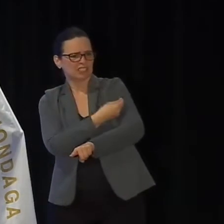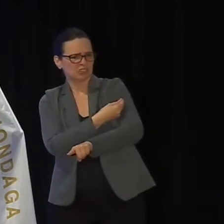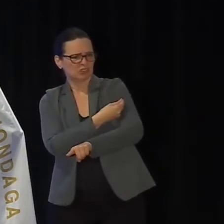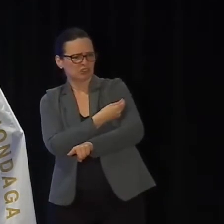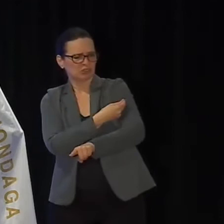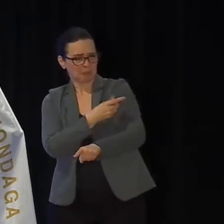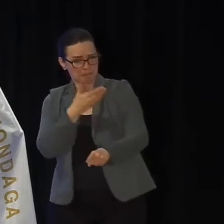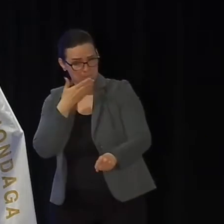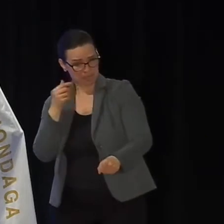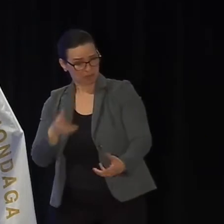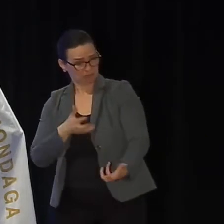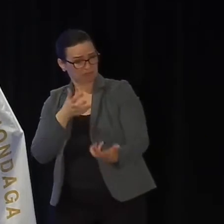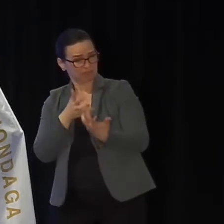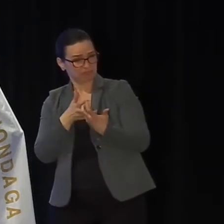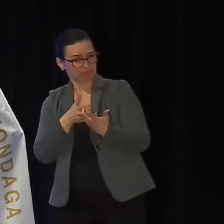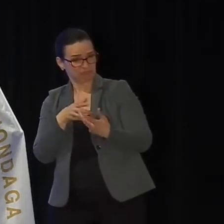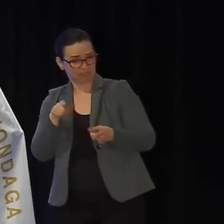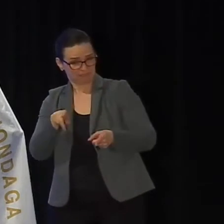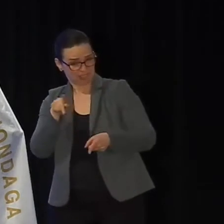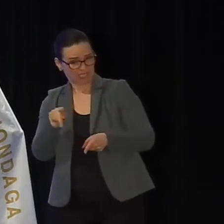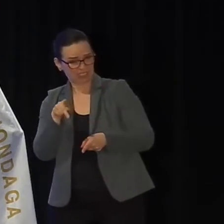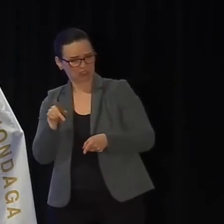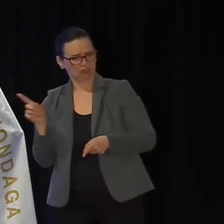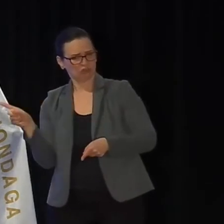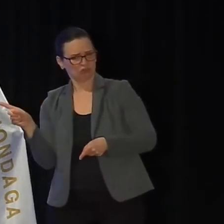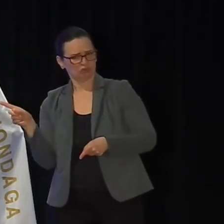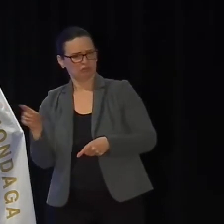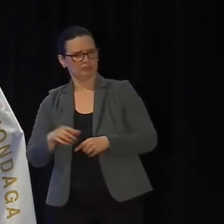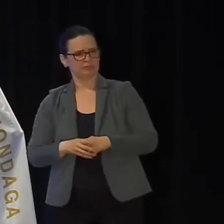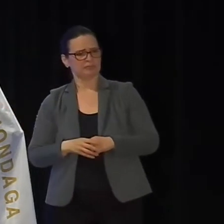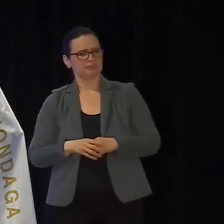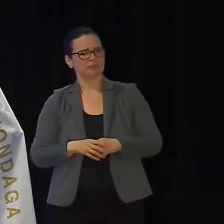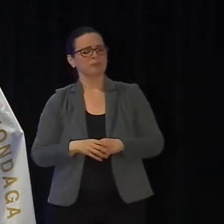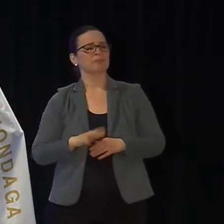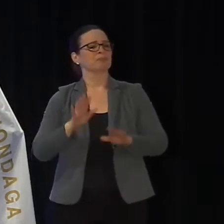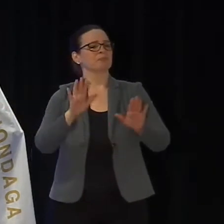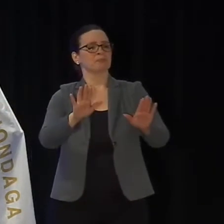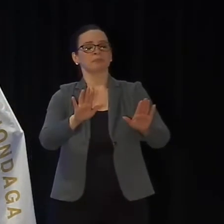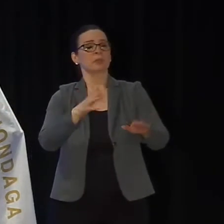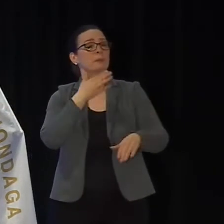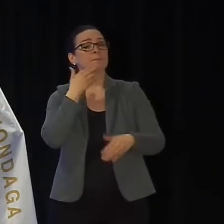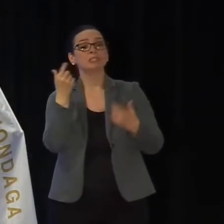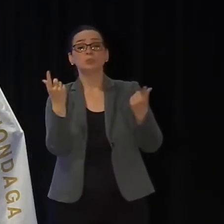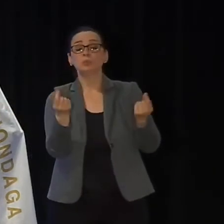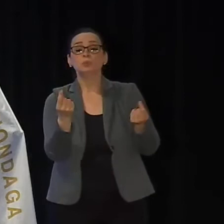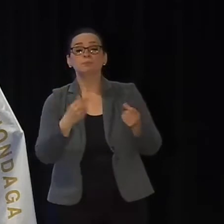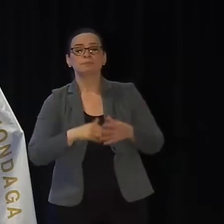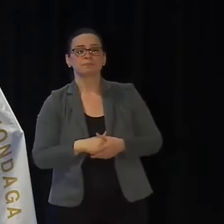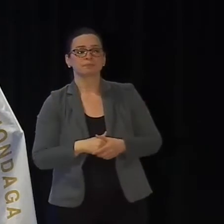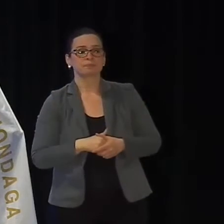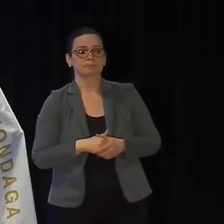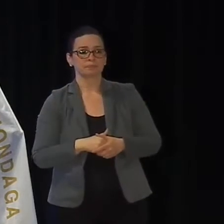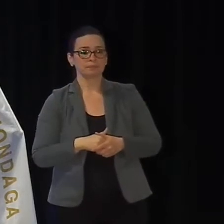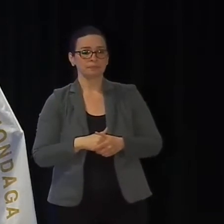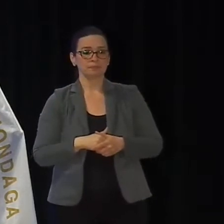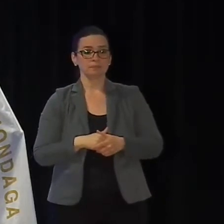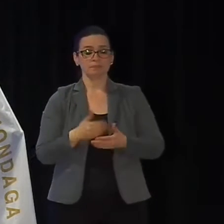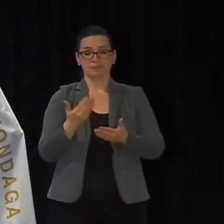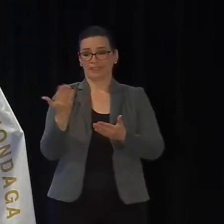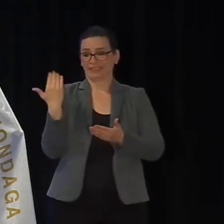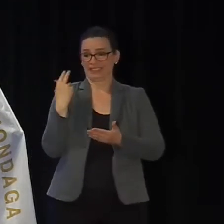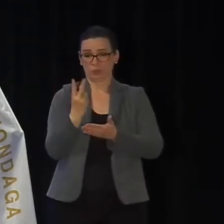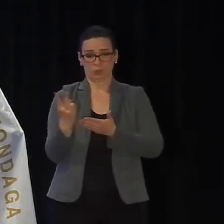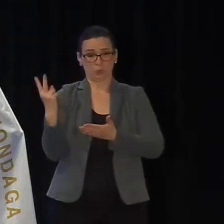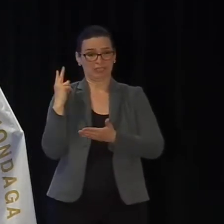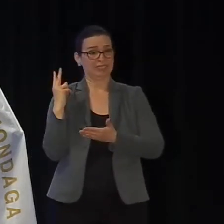definitely getting the Pfizer? So right now, the best way, and again, for the last 2 weeks, now we did receive some Moderna last